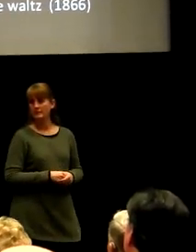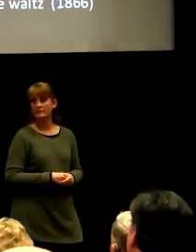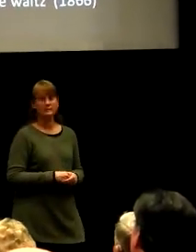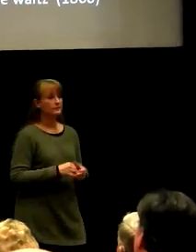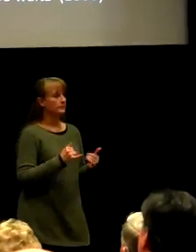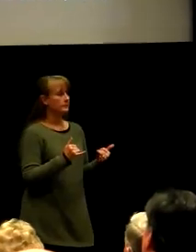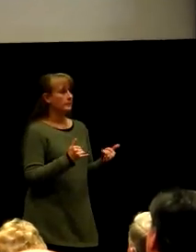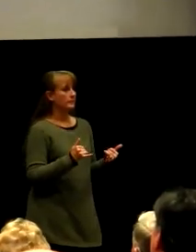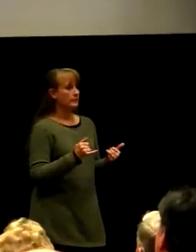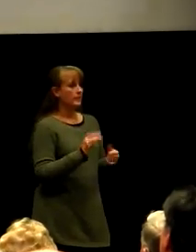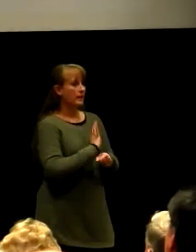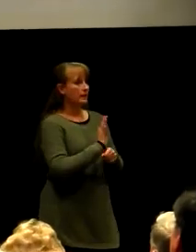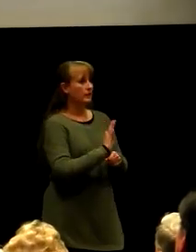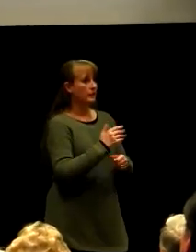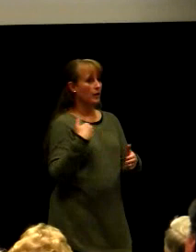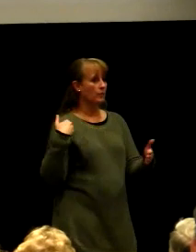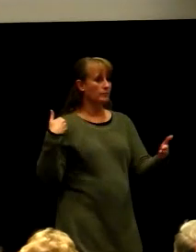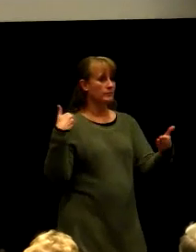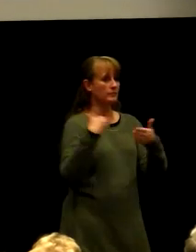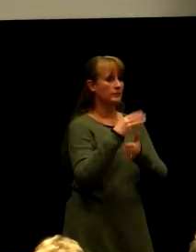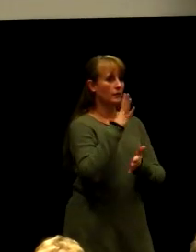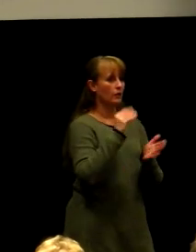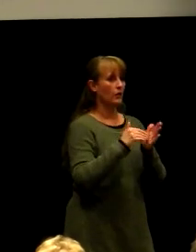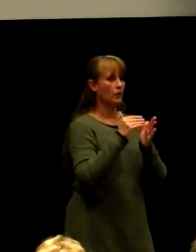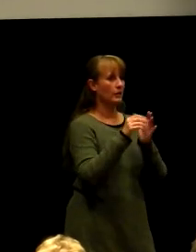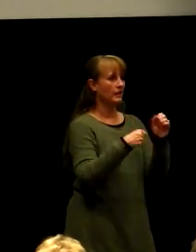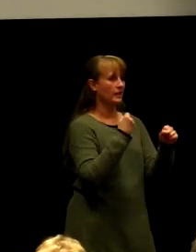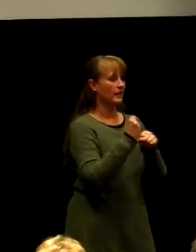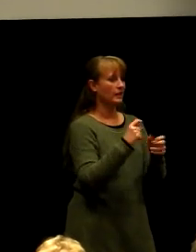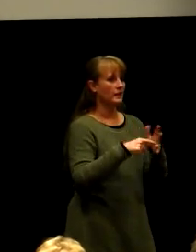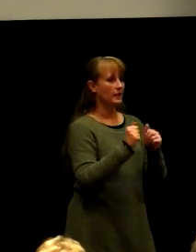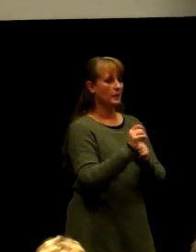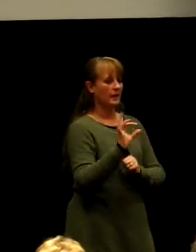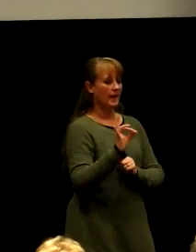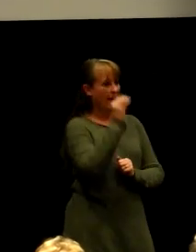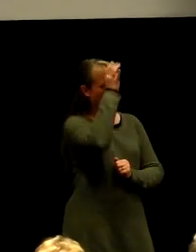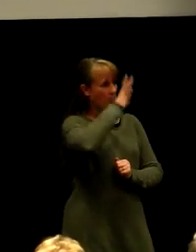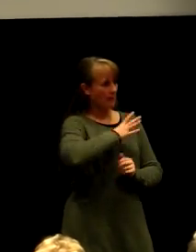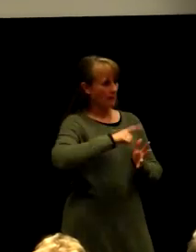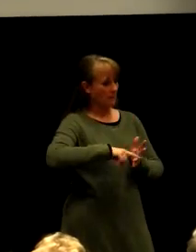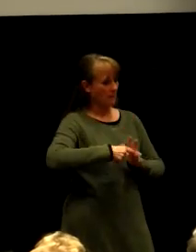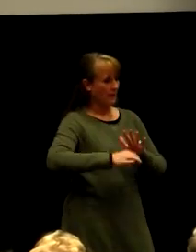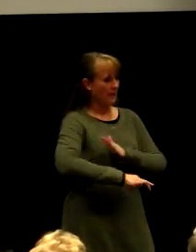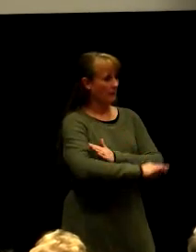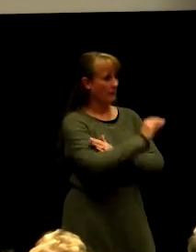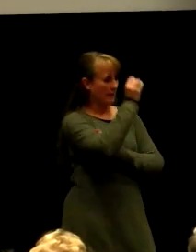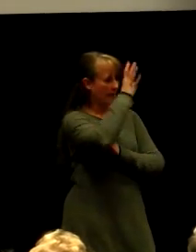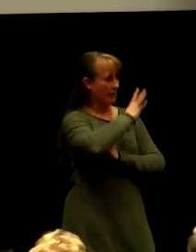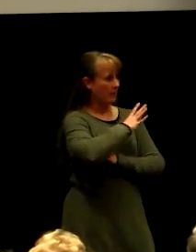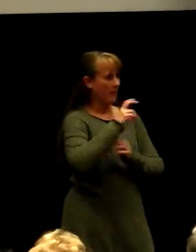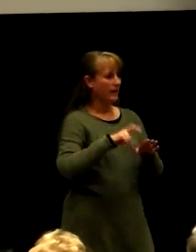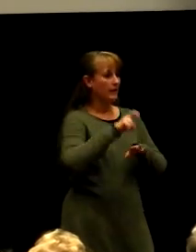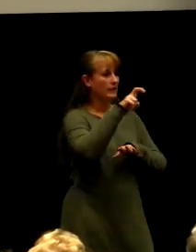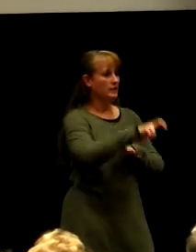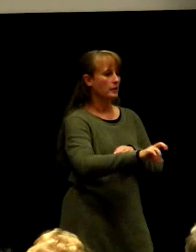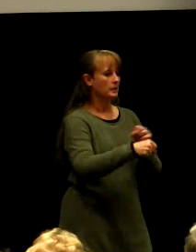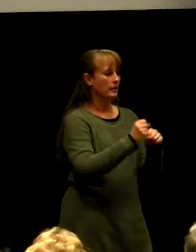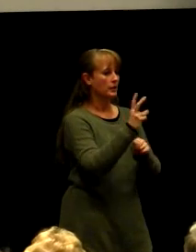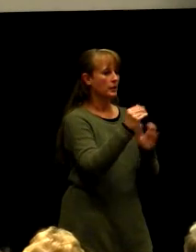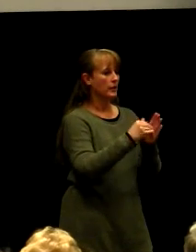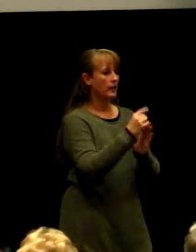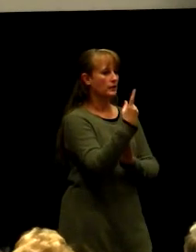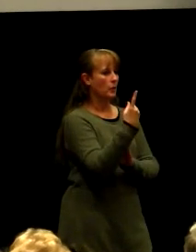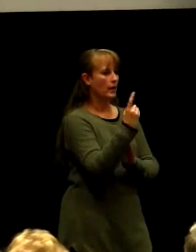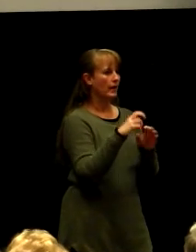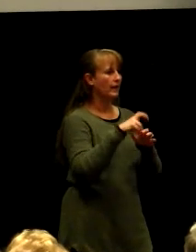The film covers 4 million years of human evolution. It starts with ape men at the dawn of man, leaps to the year 2001, and then